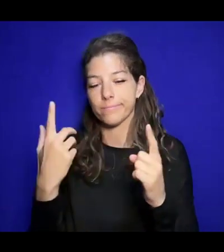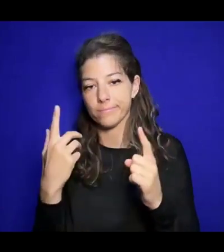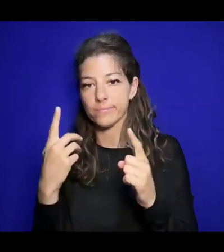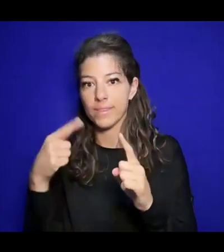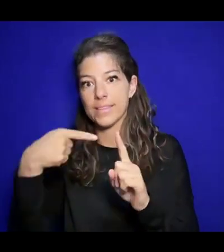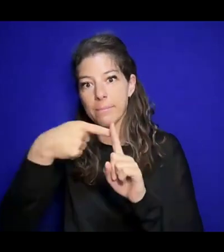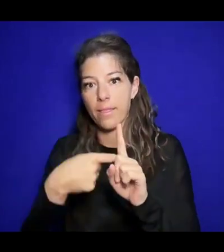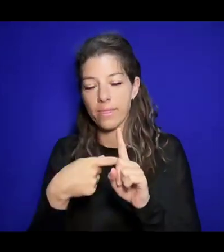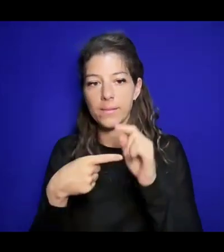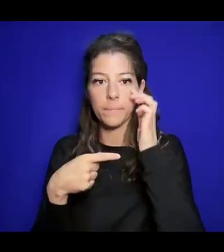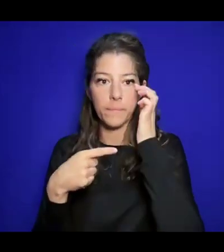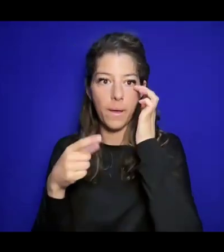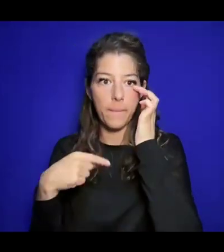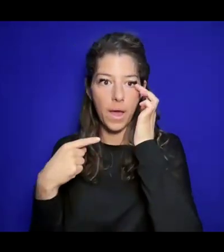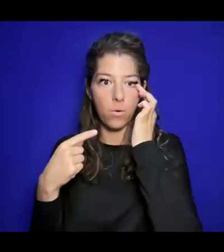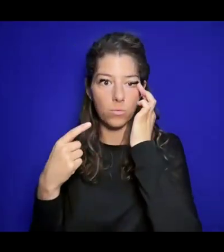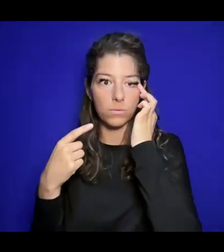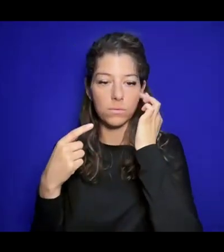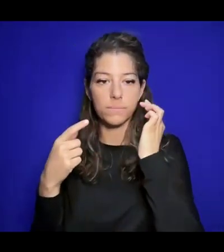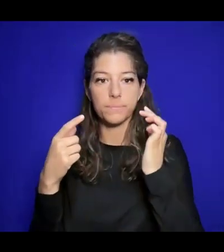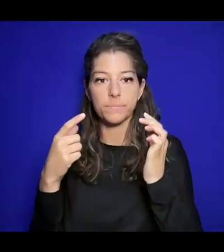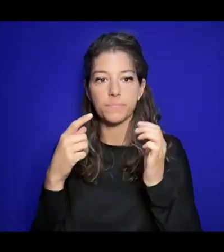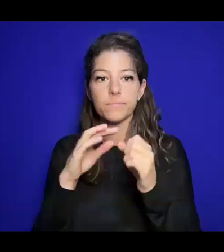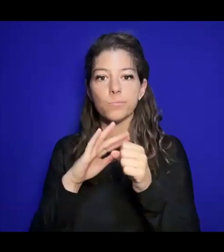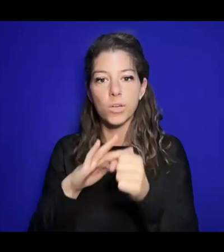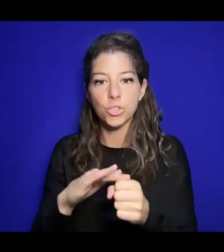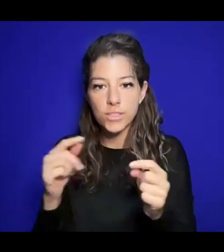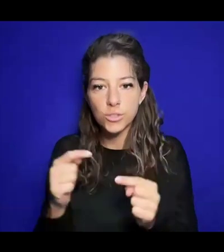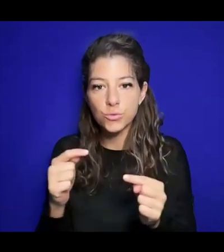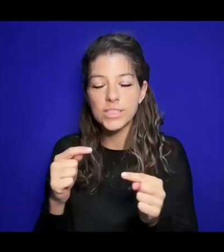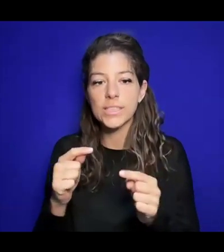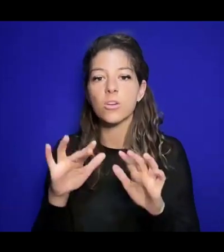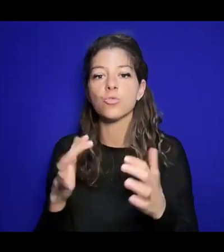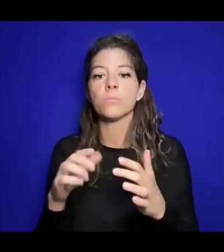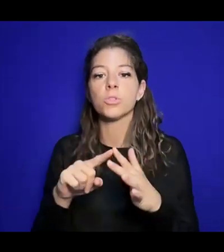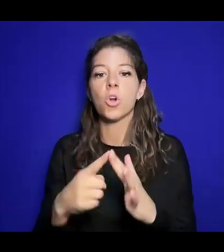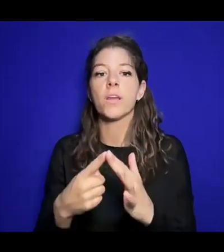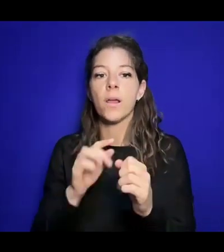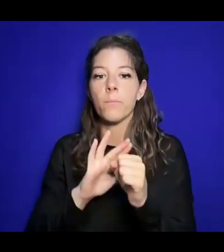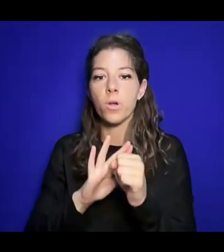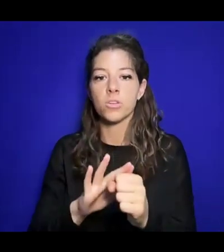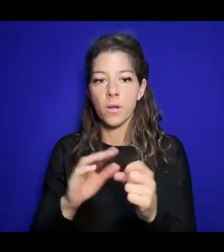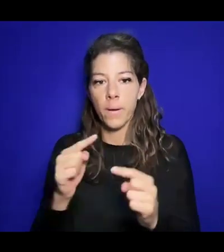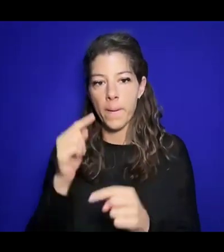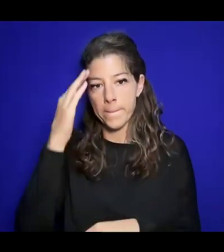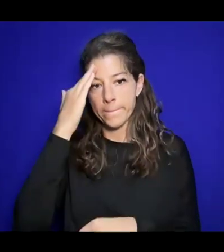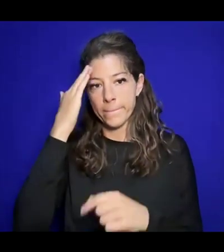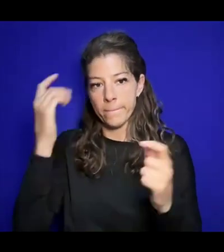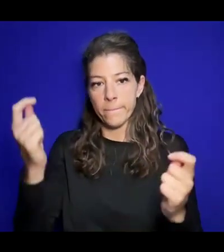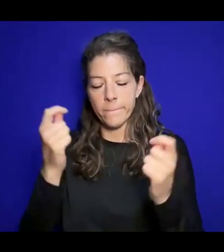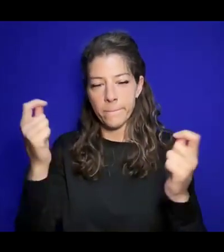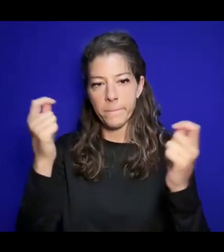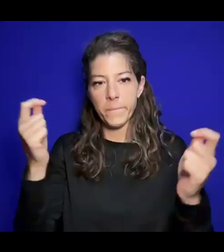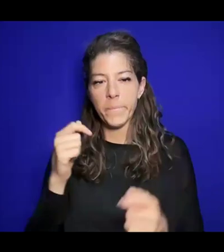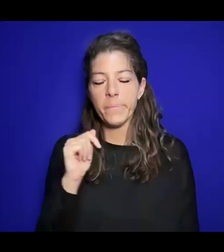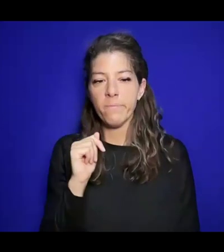month about pressure injury and a group that's starting a pressure injury awareness campaign,